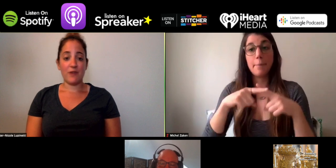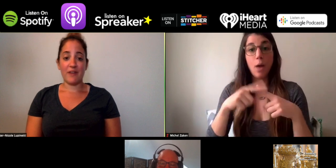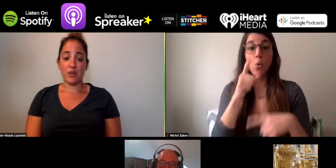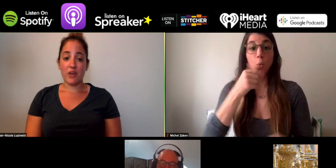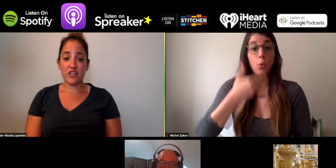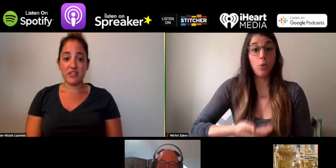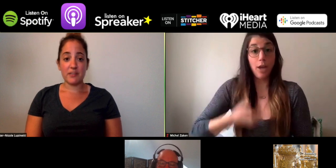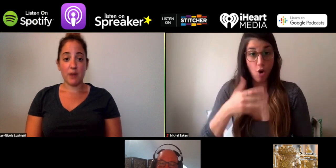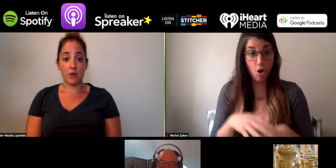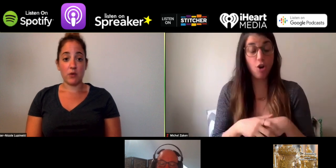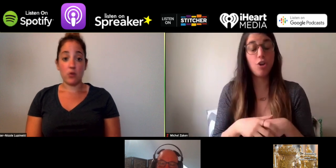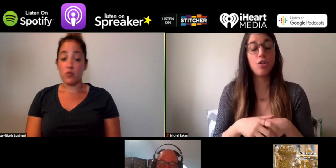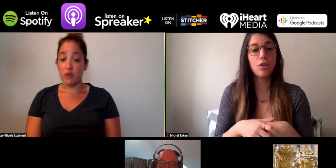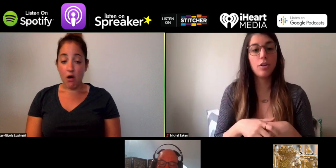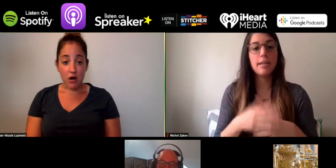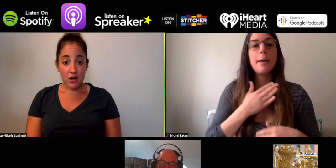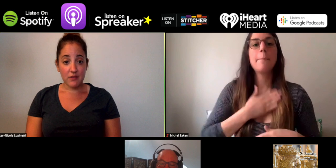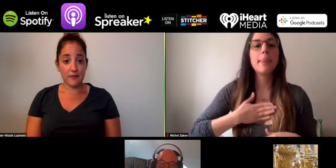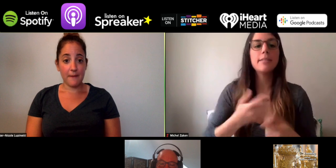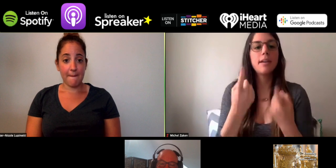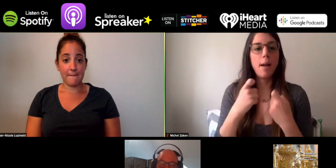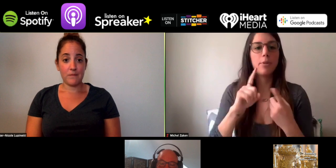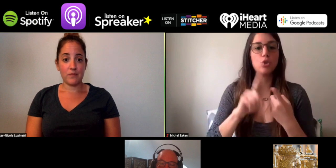If you have any questions about, you know, who we are,